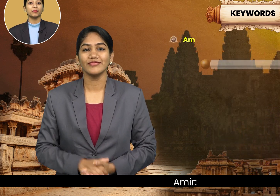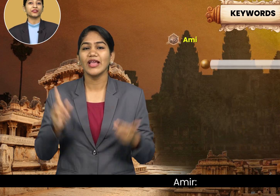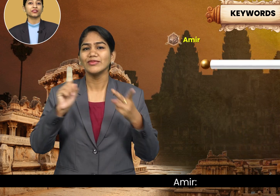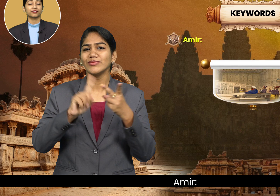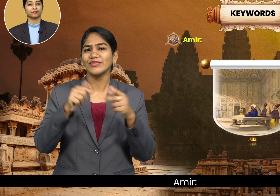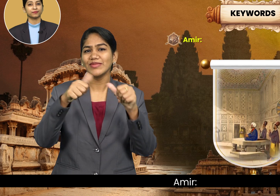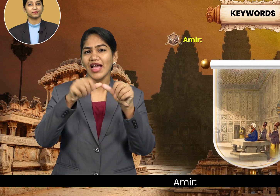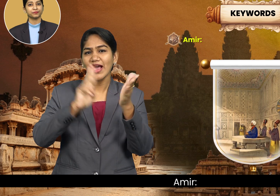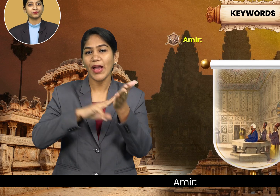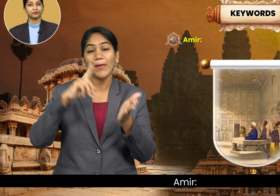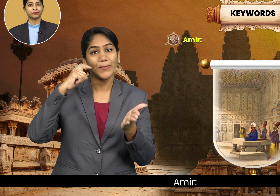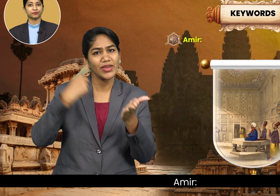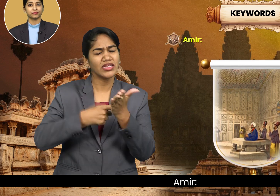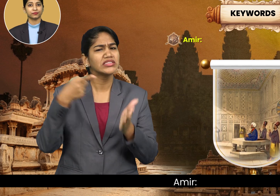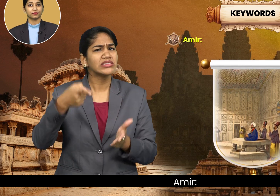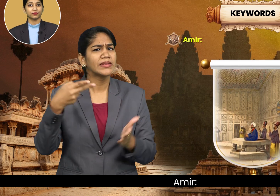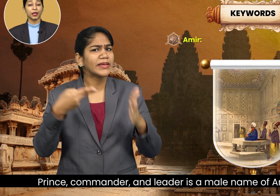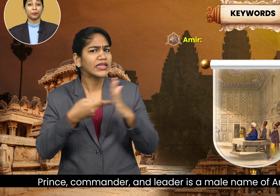Amir,